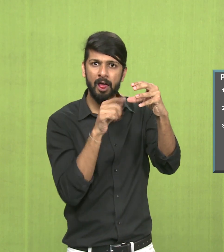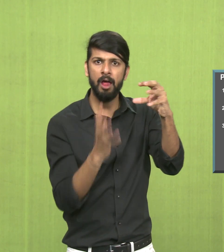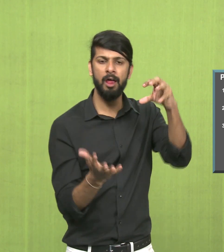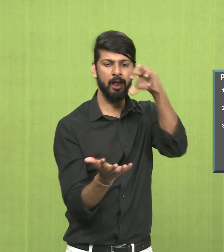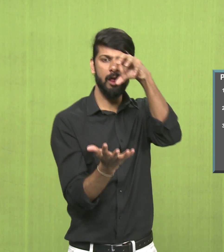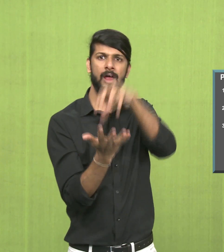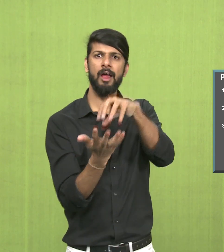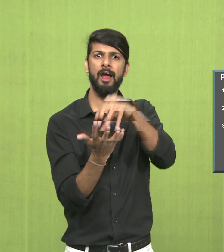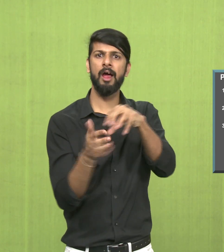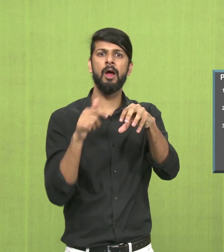or the